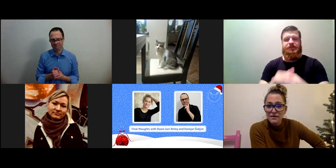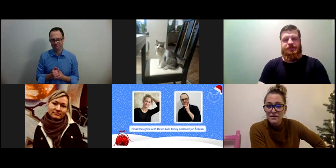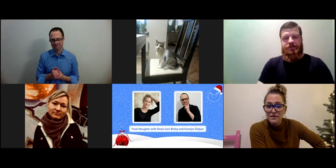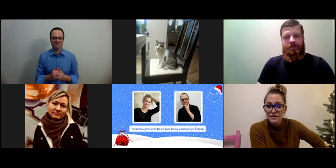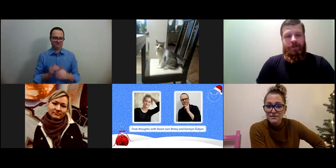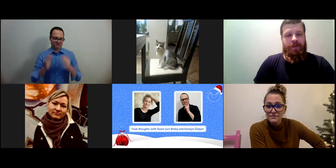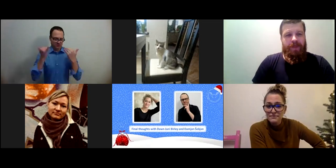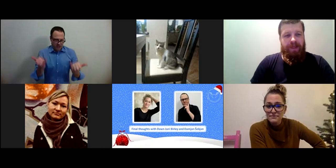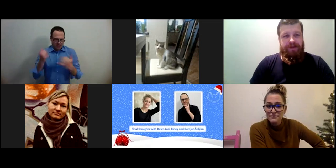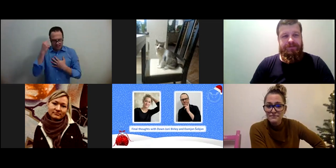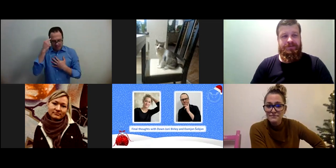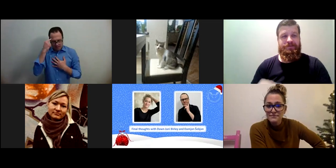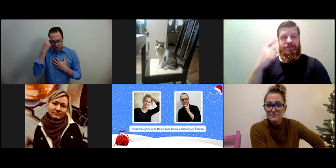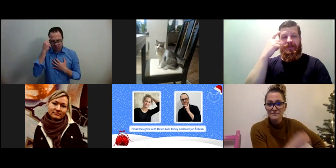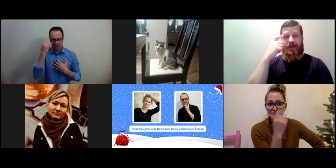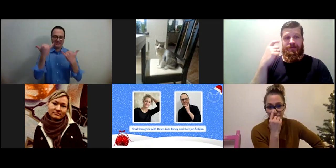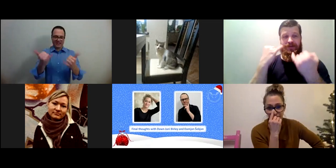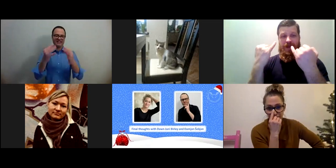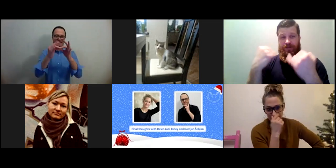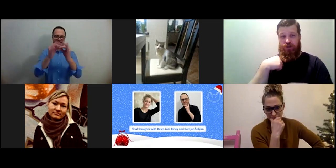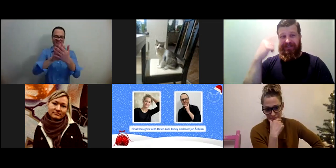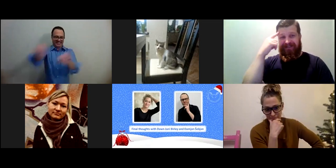together for future use.